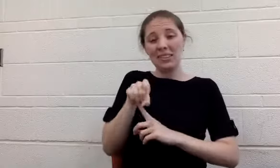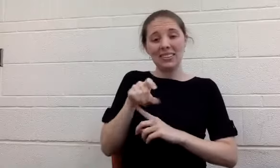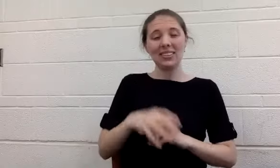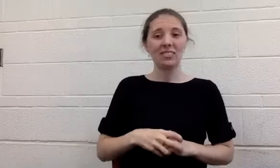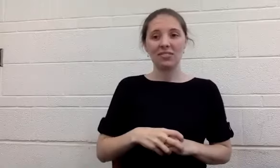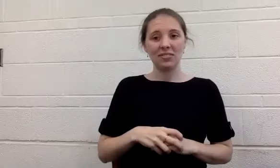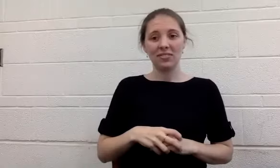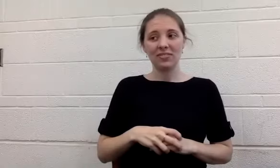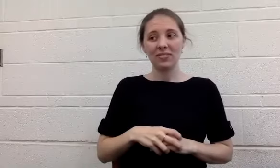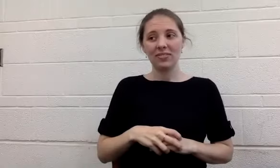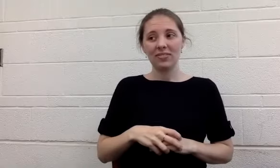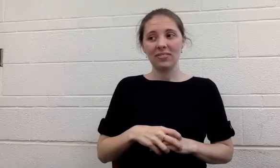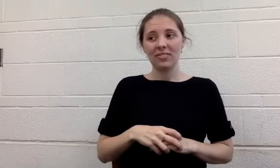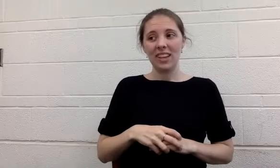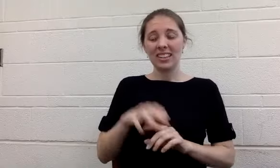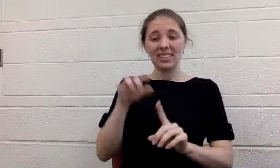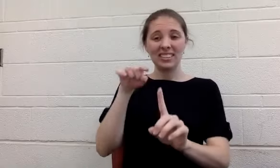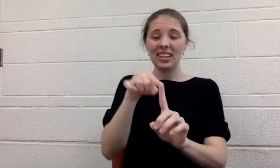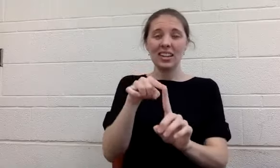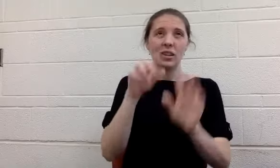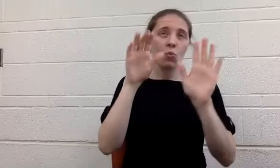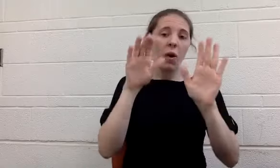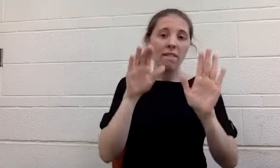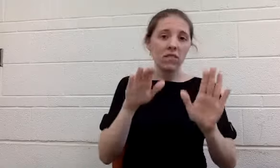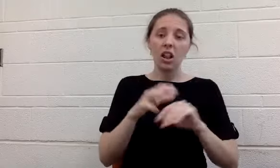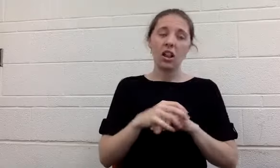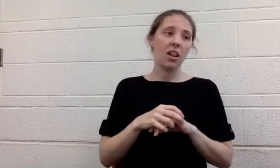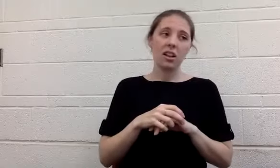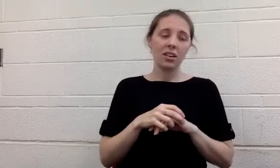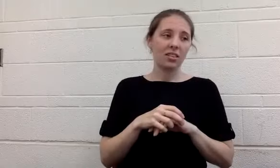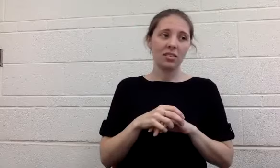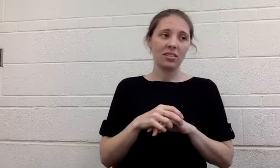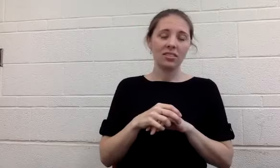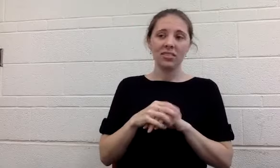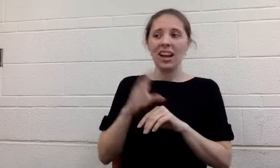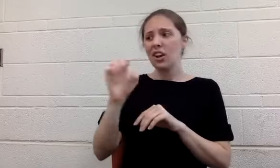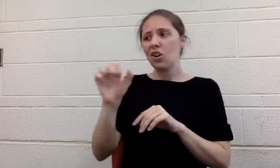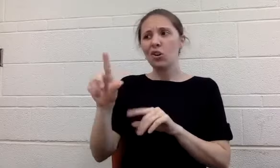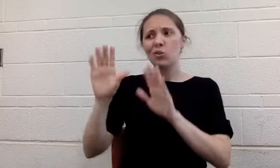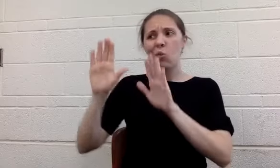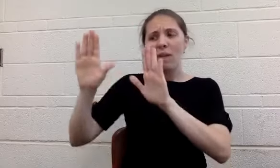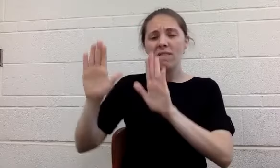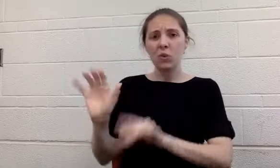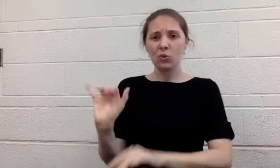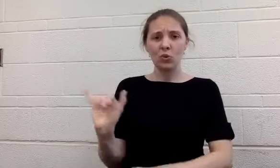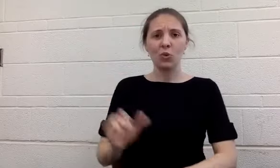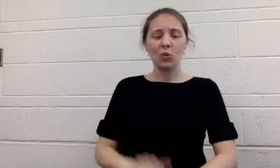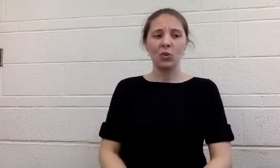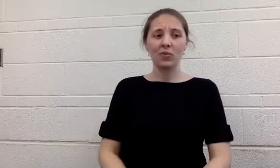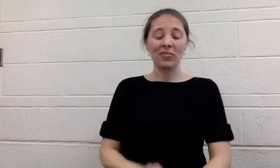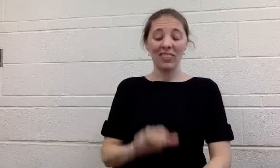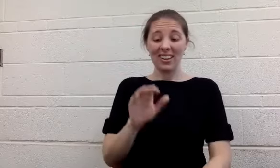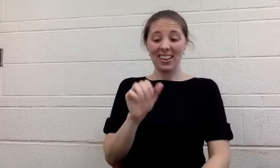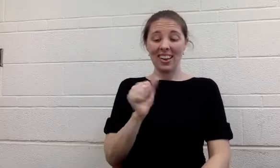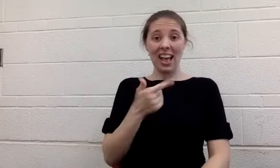moved on with his life, and now he's a man in his later 40s married with 2 kids and, and a